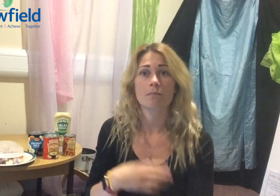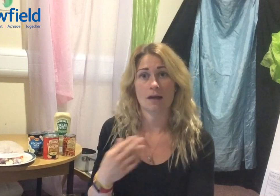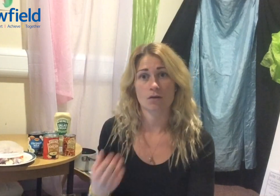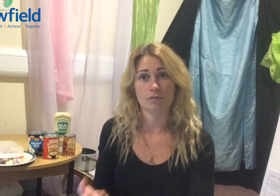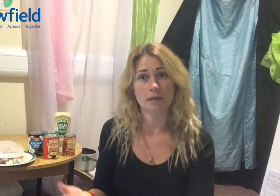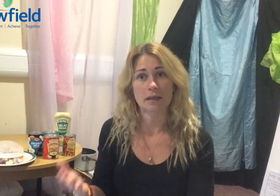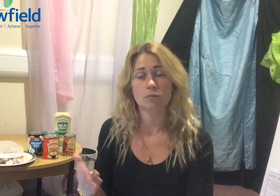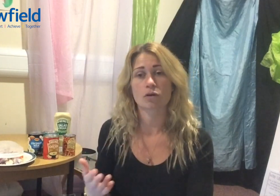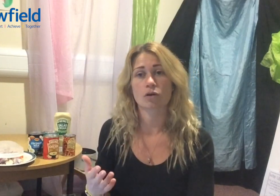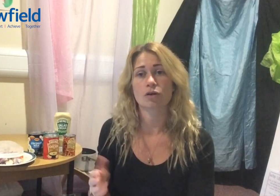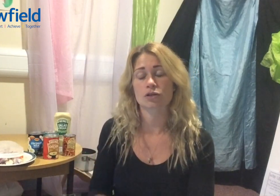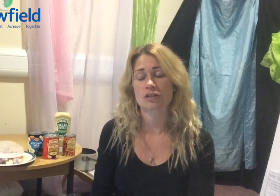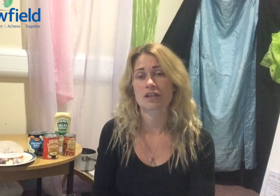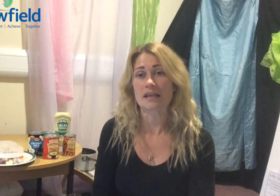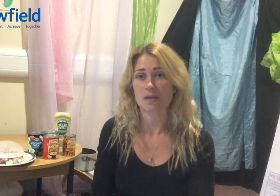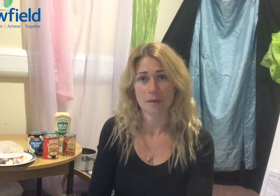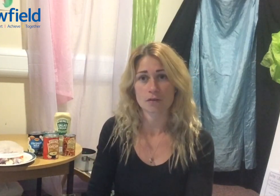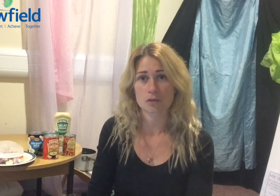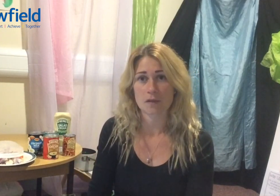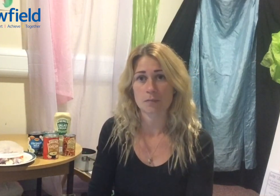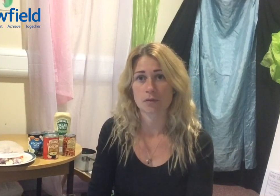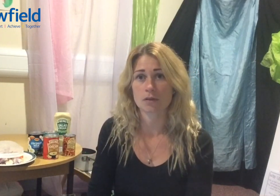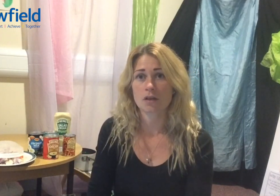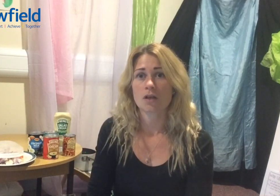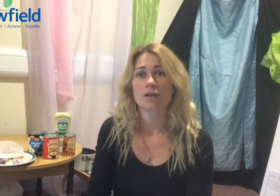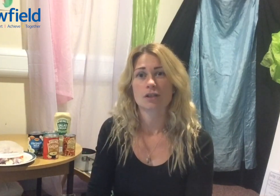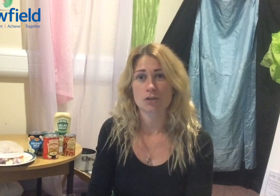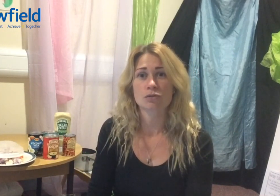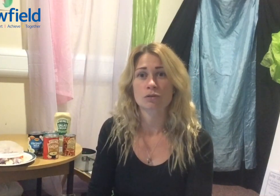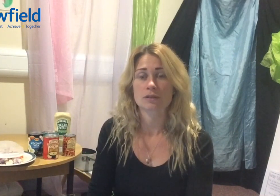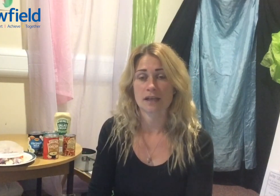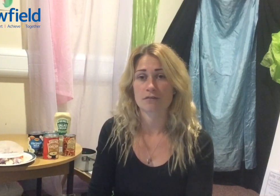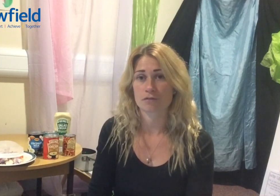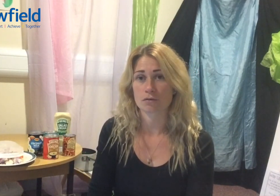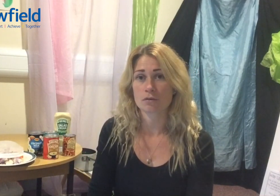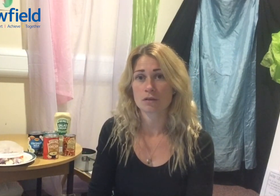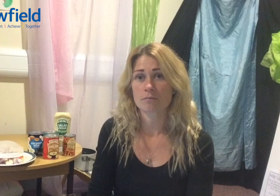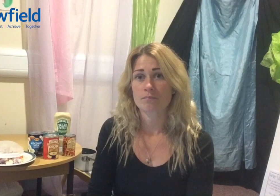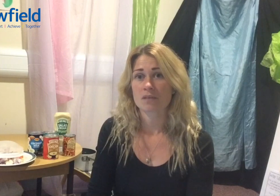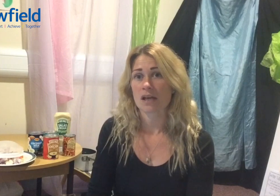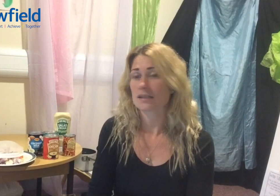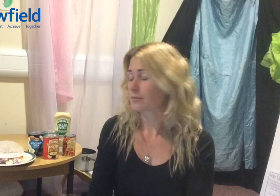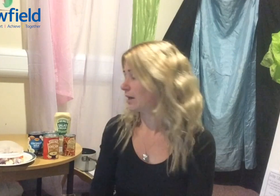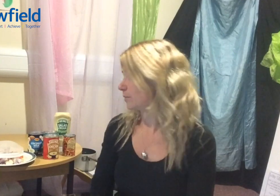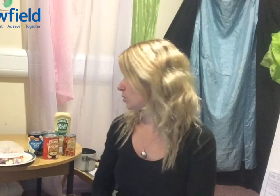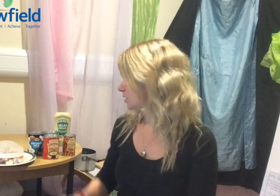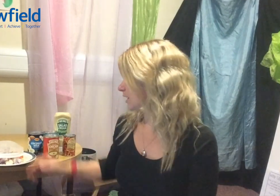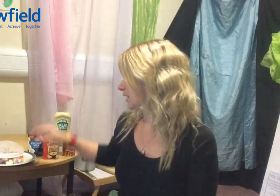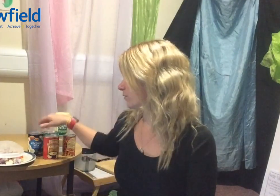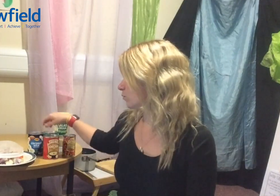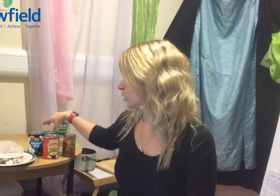might go for a little walk, just to think about those people that do struggle to get food, and to maybe just take even one